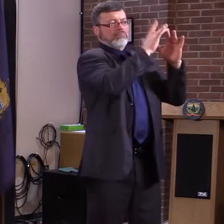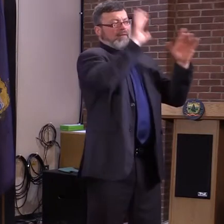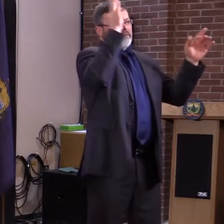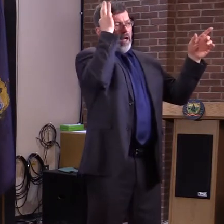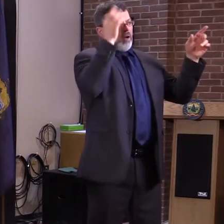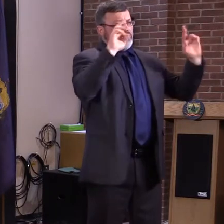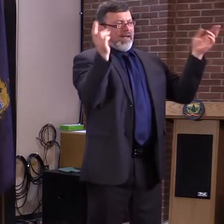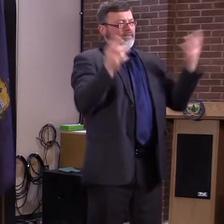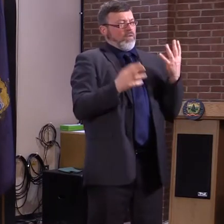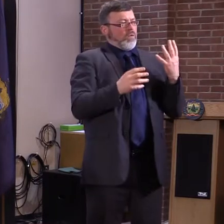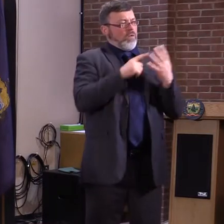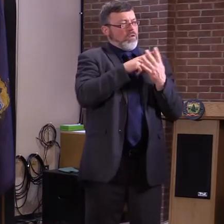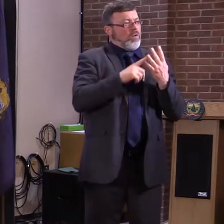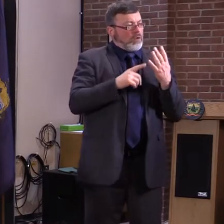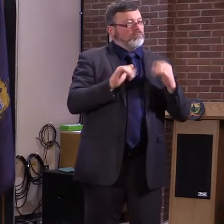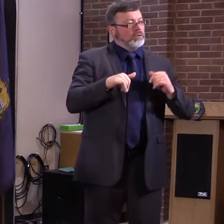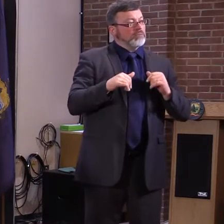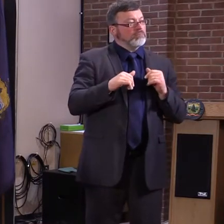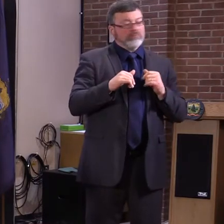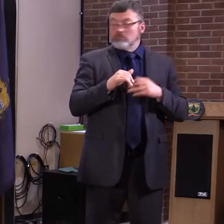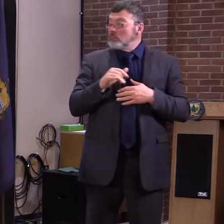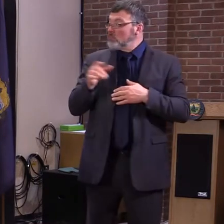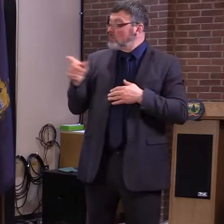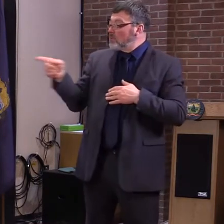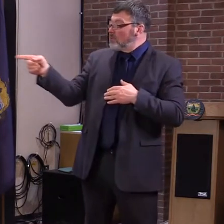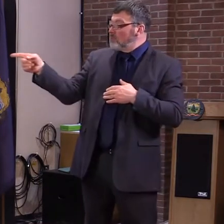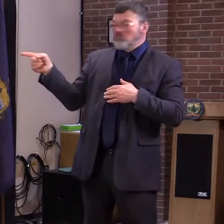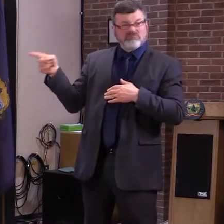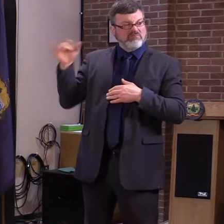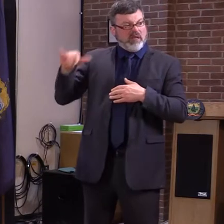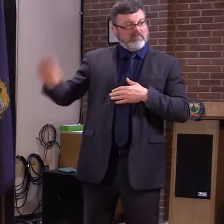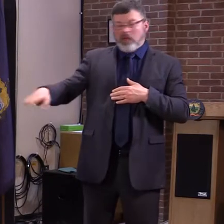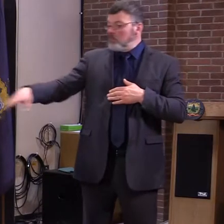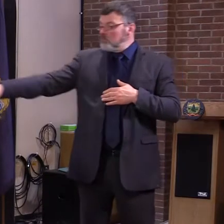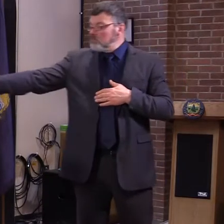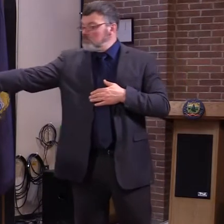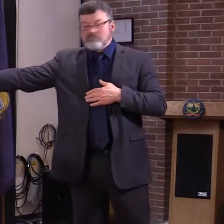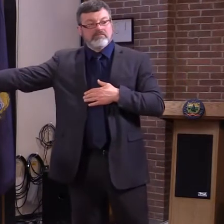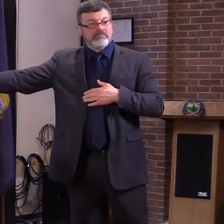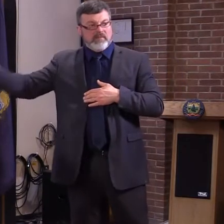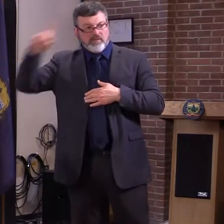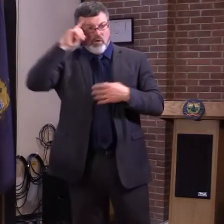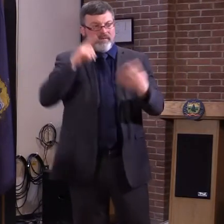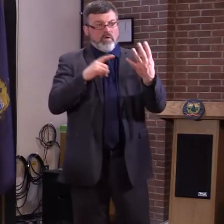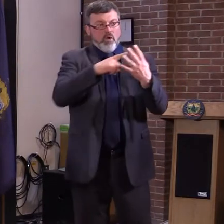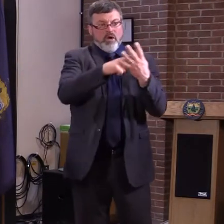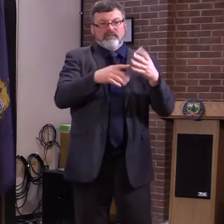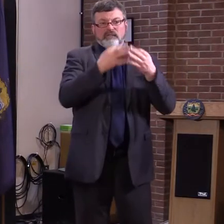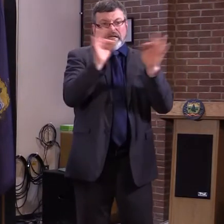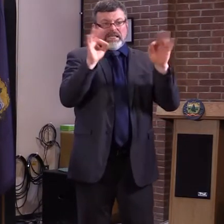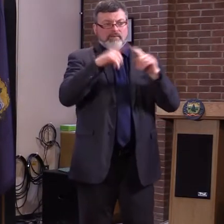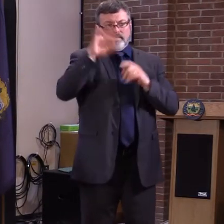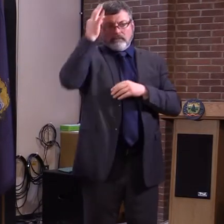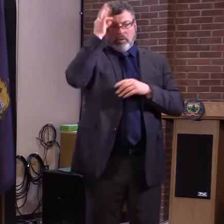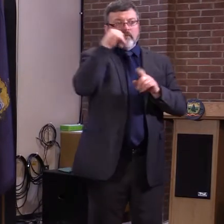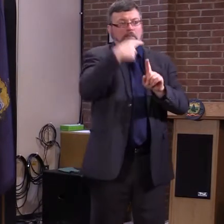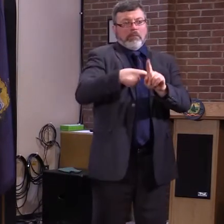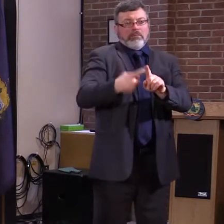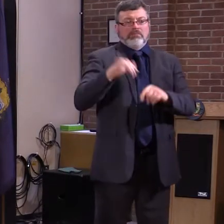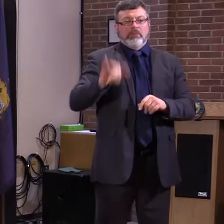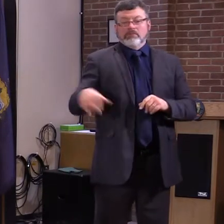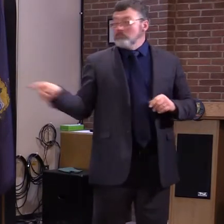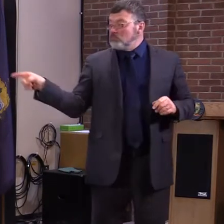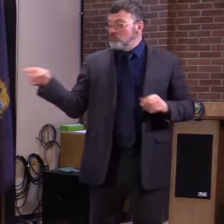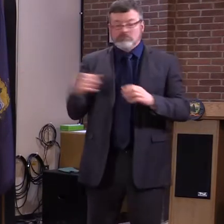to covidtests.gov and access additional tests. Vermonters can find testing